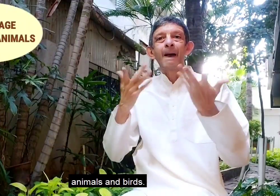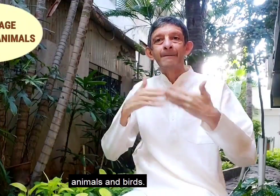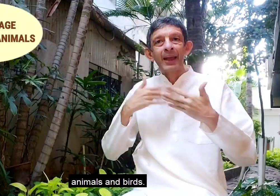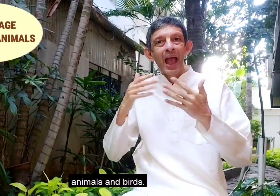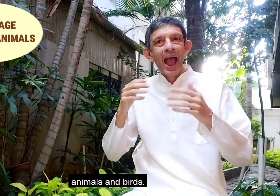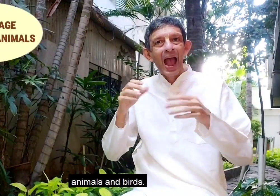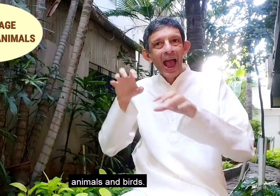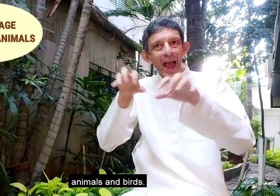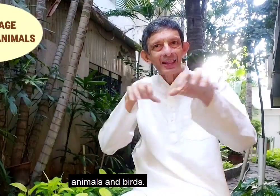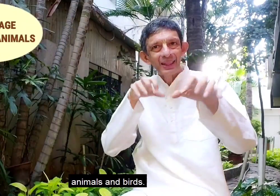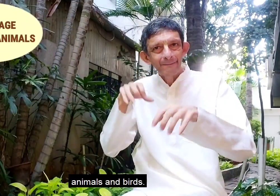Animals and birds.